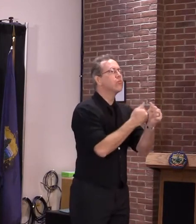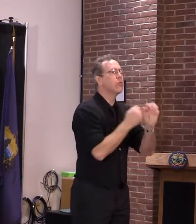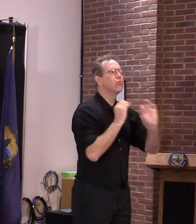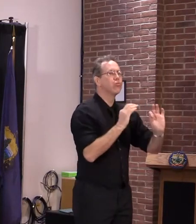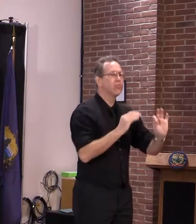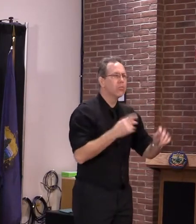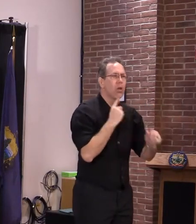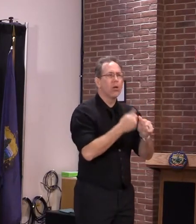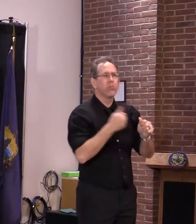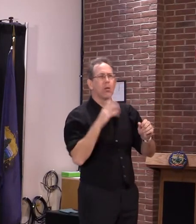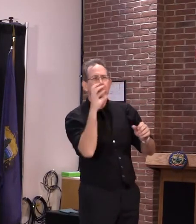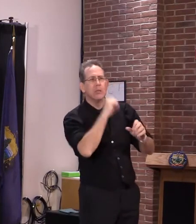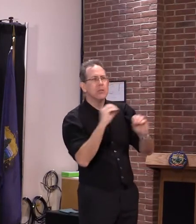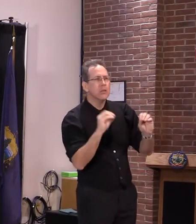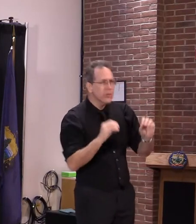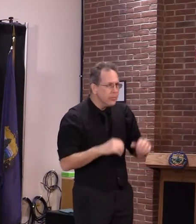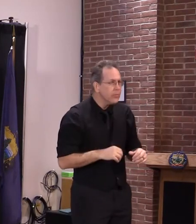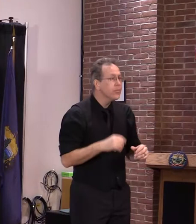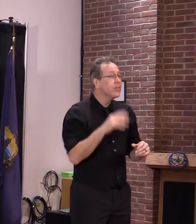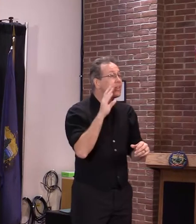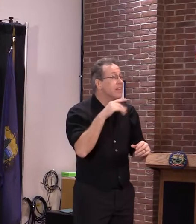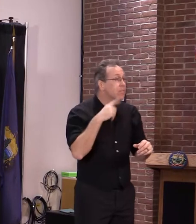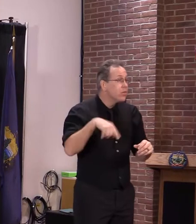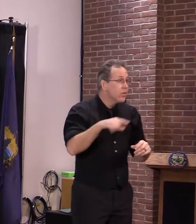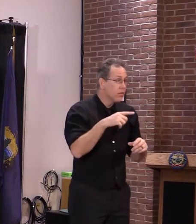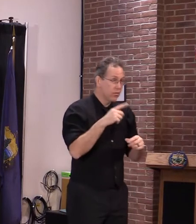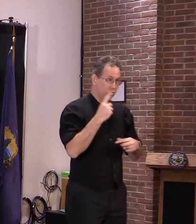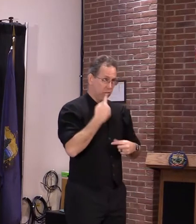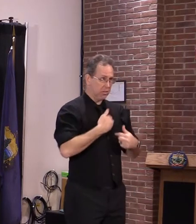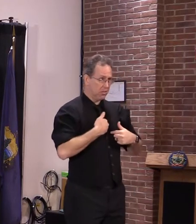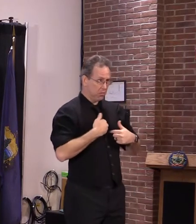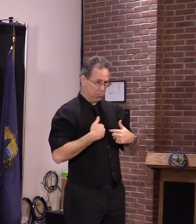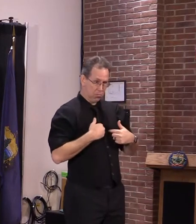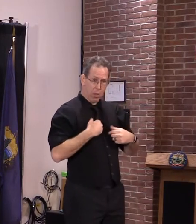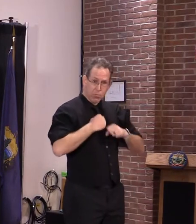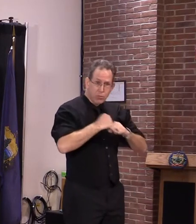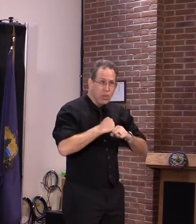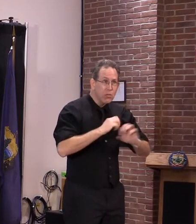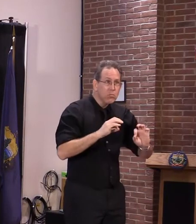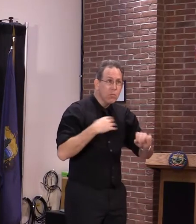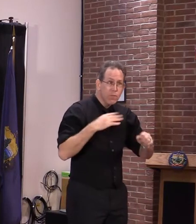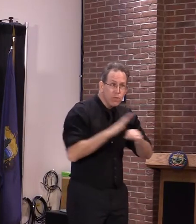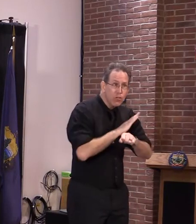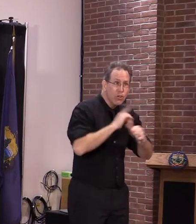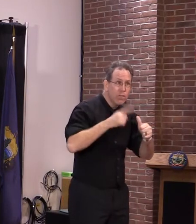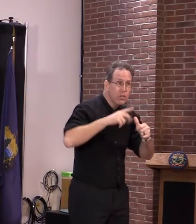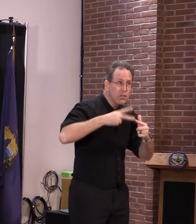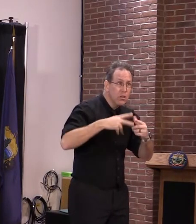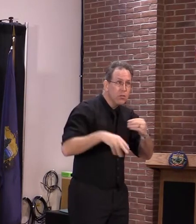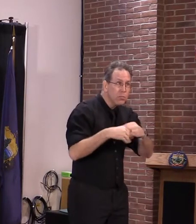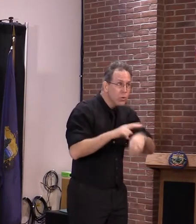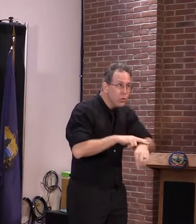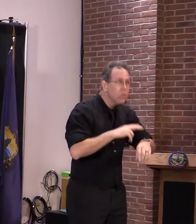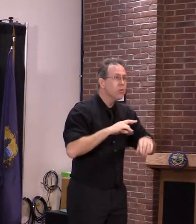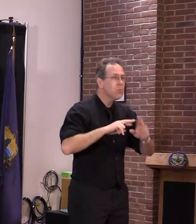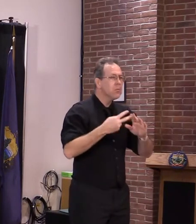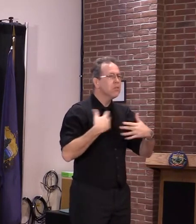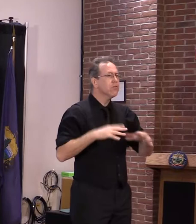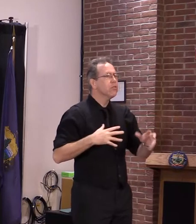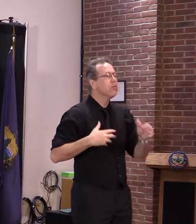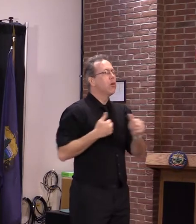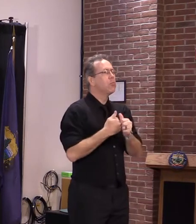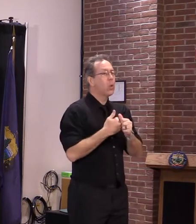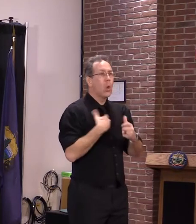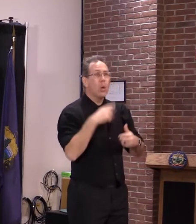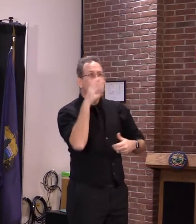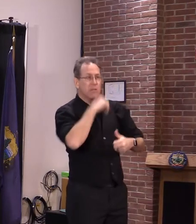you really want to consider yourself protected, you need to be boosted. And, you know,